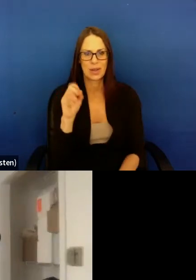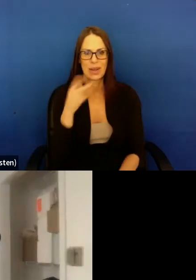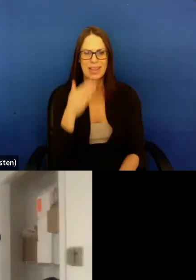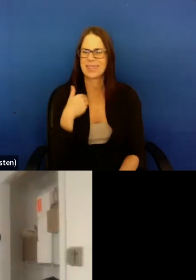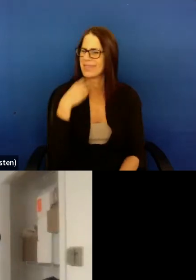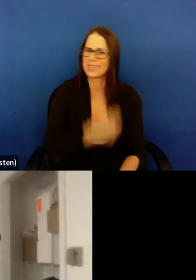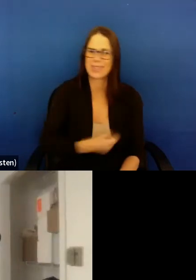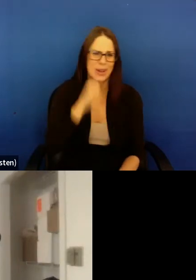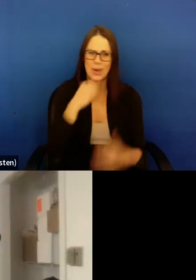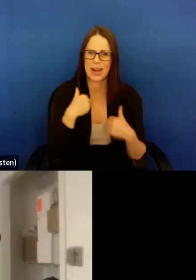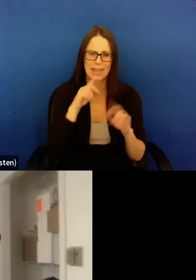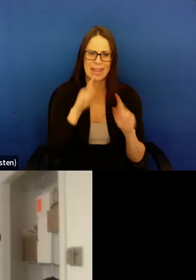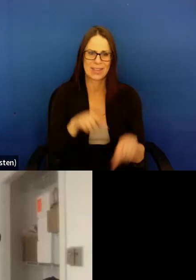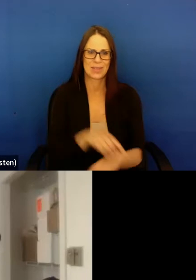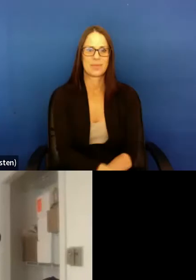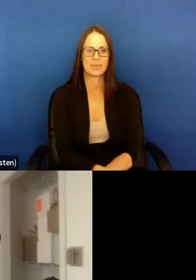not have the answer.